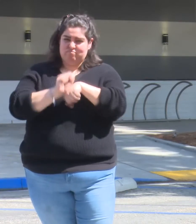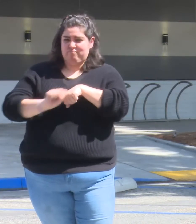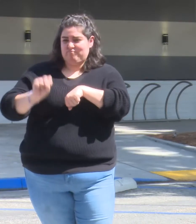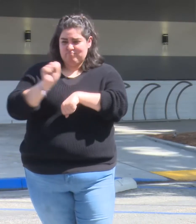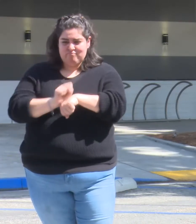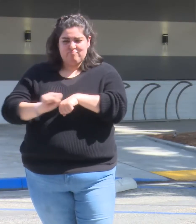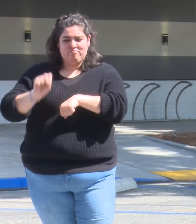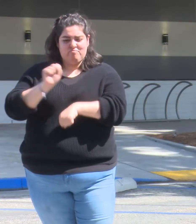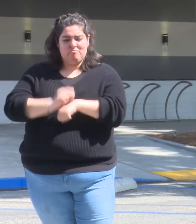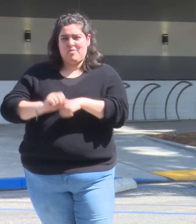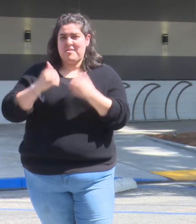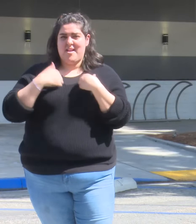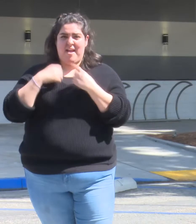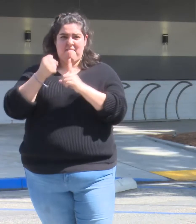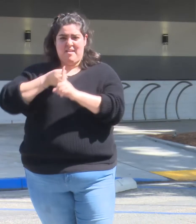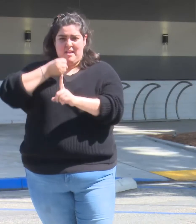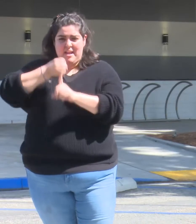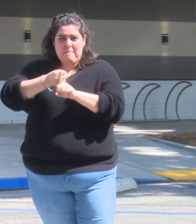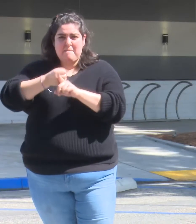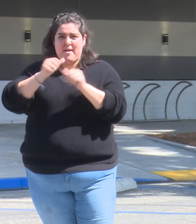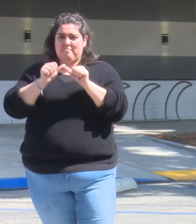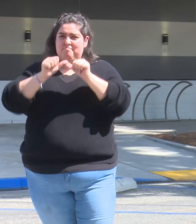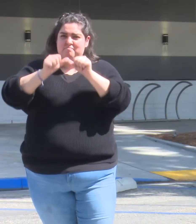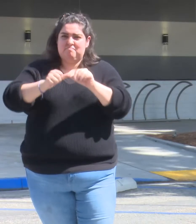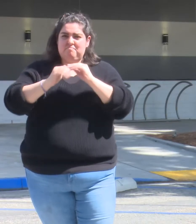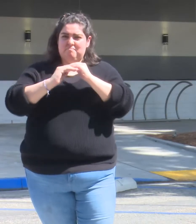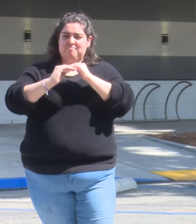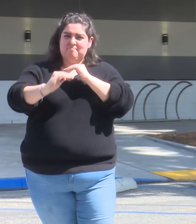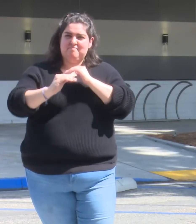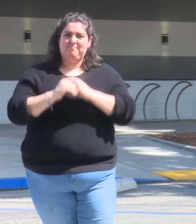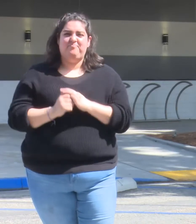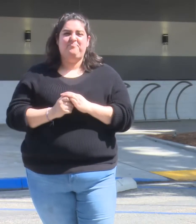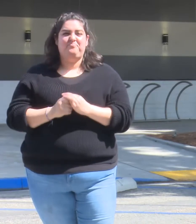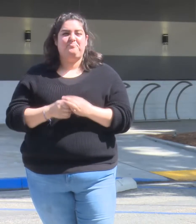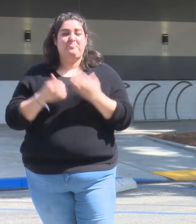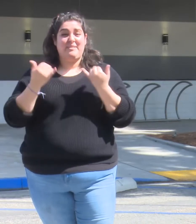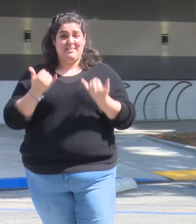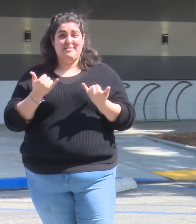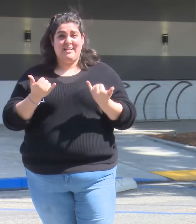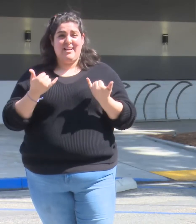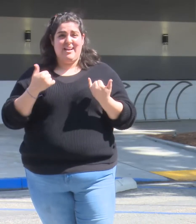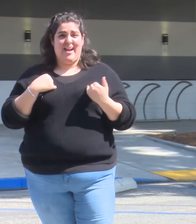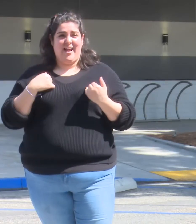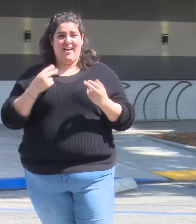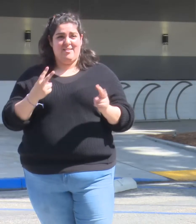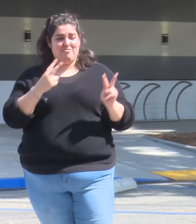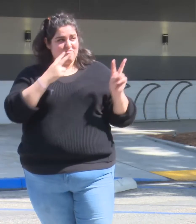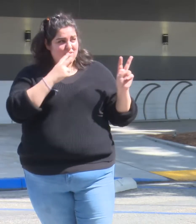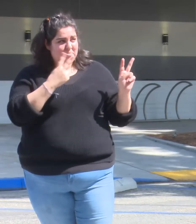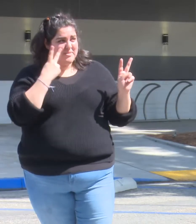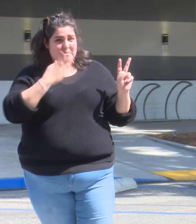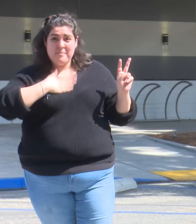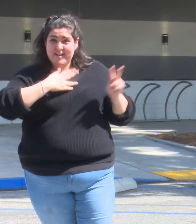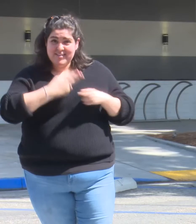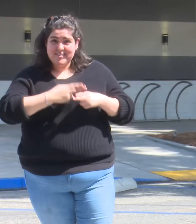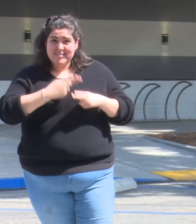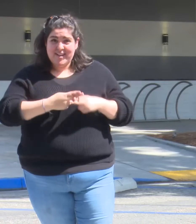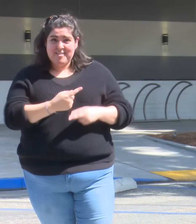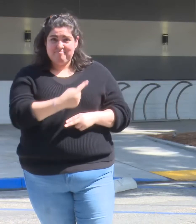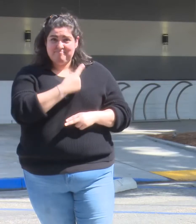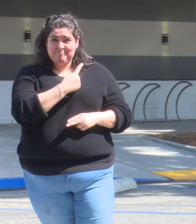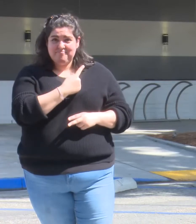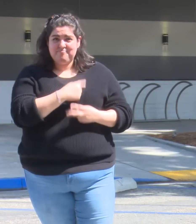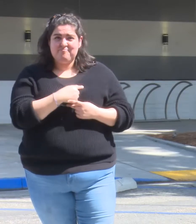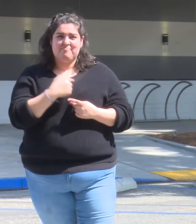a lasting impact in this community. Today, when I look up and see my name on this building, I can